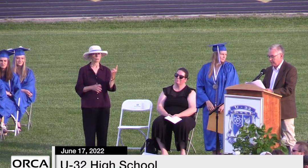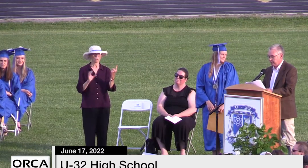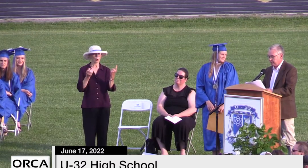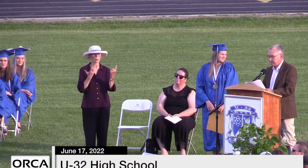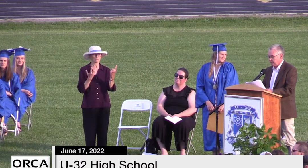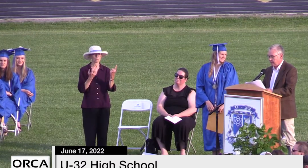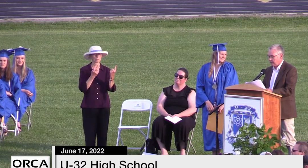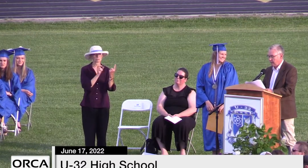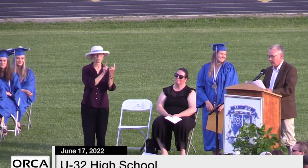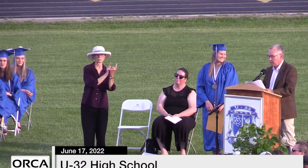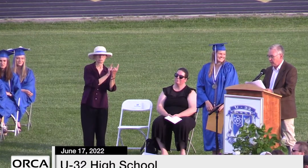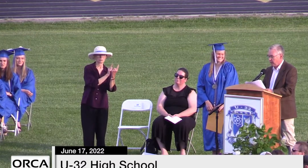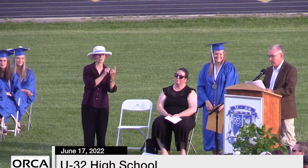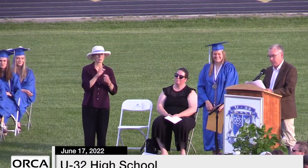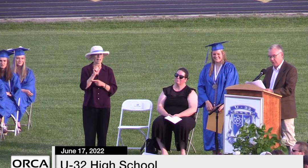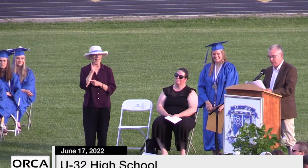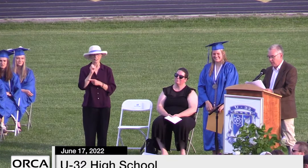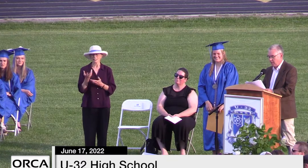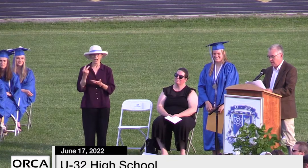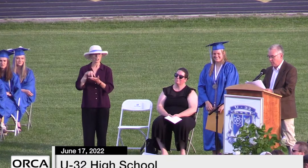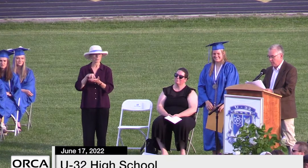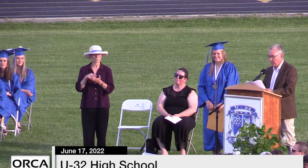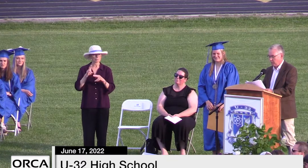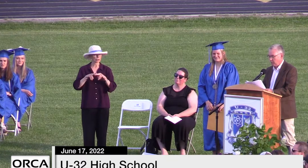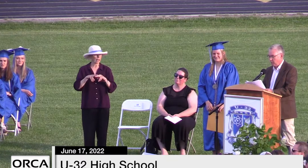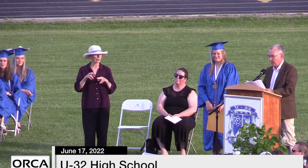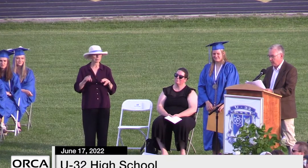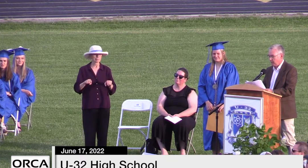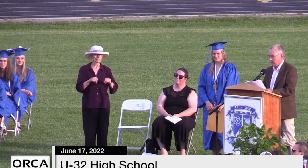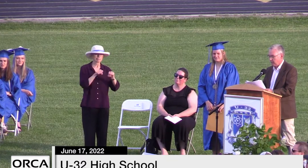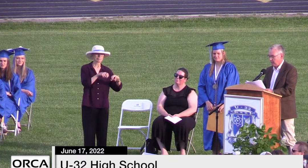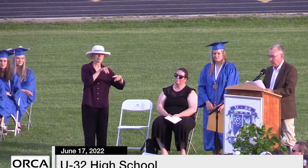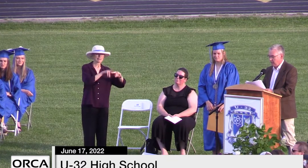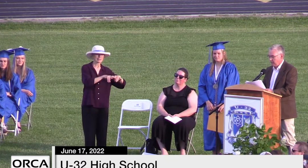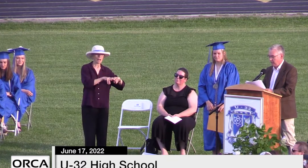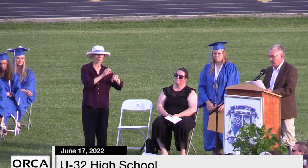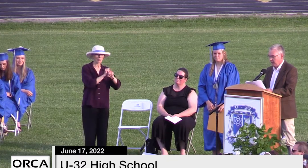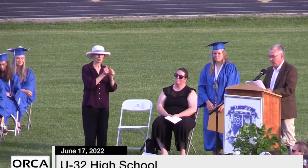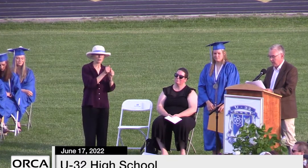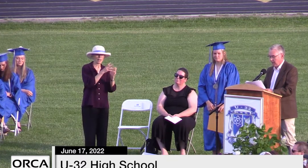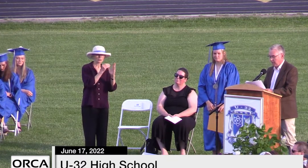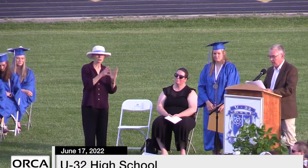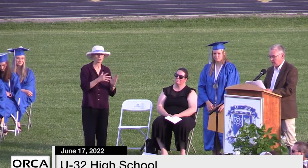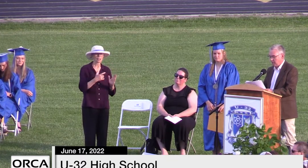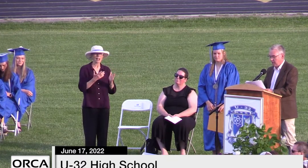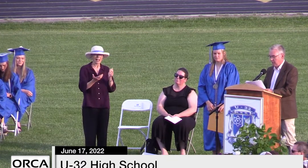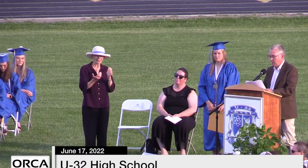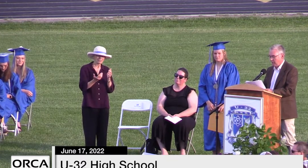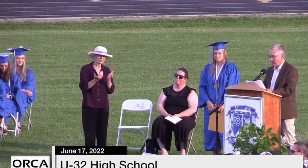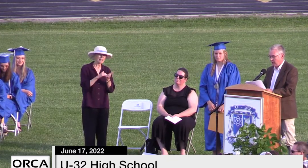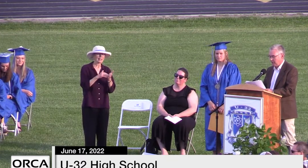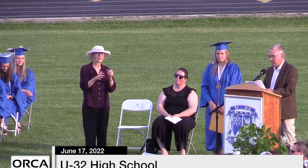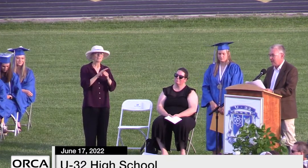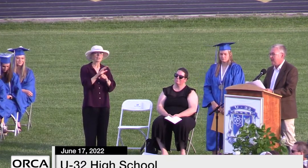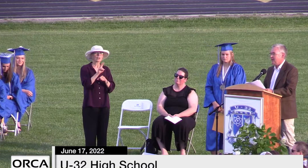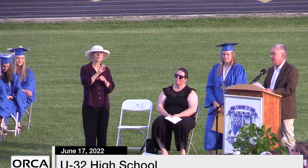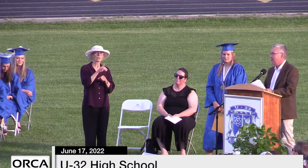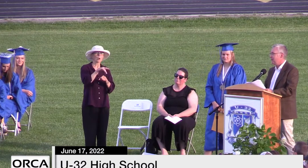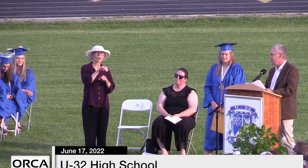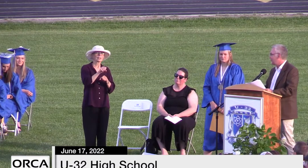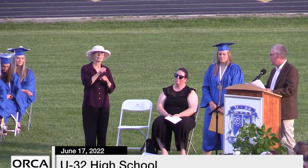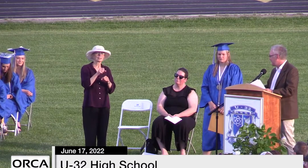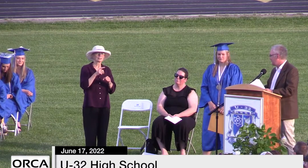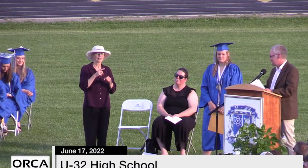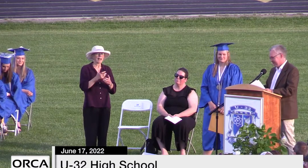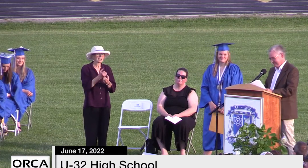towards. Allie just got up, took her chair, and went to work with that student, filling the void again to make sure everyone is included.